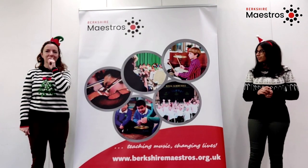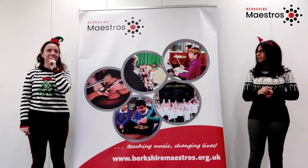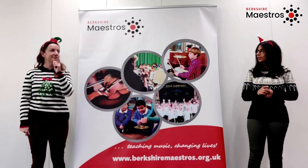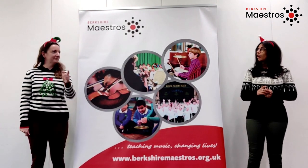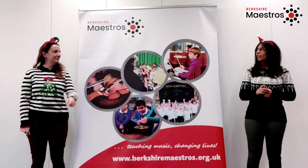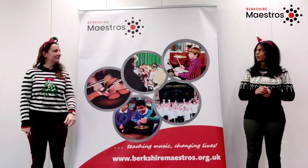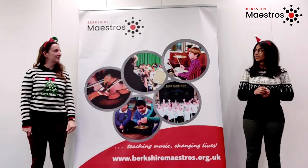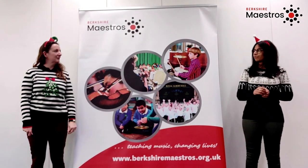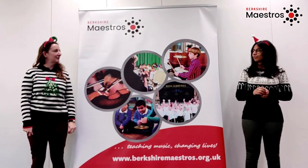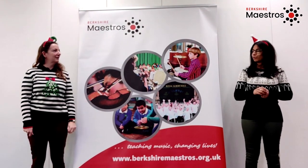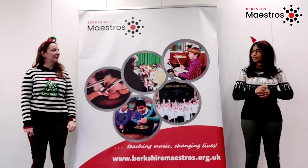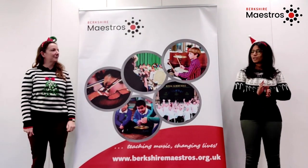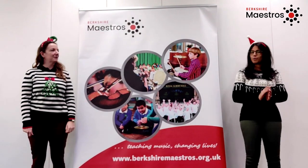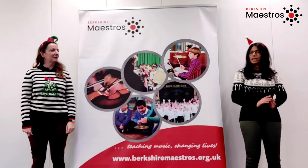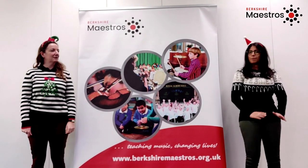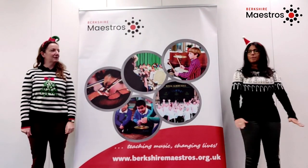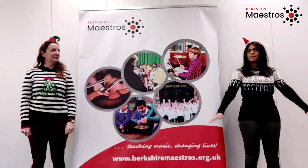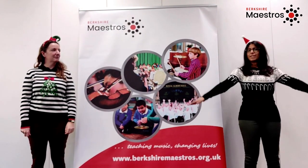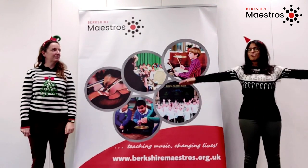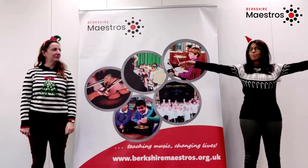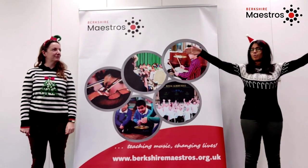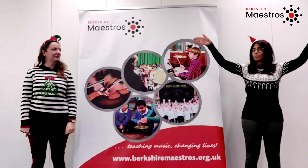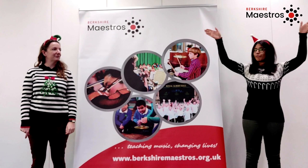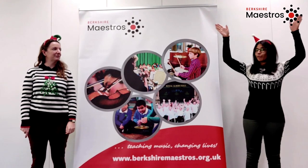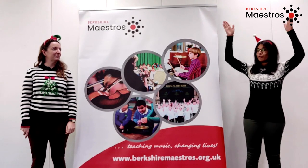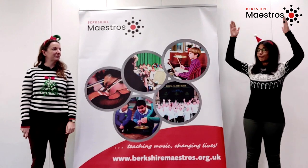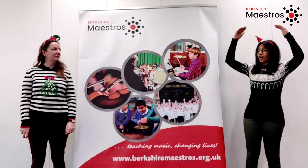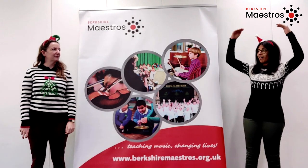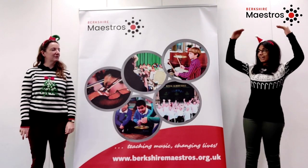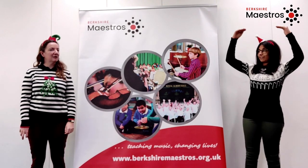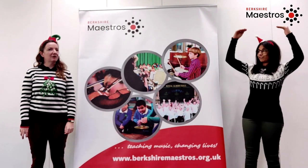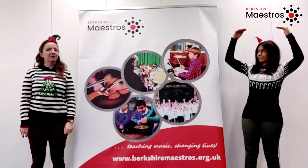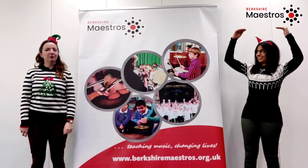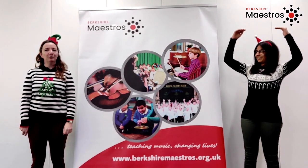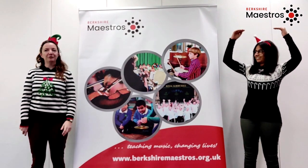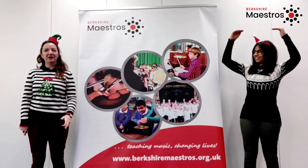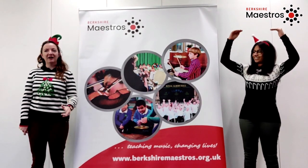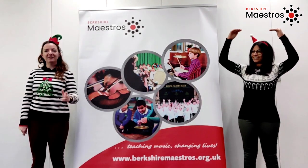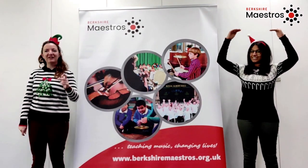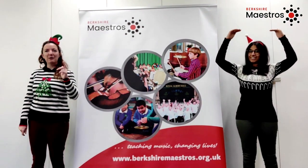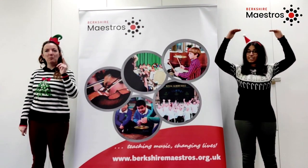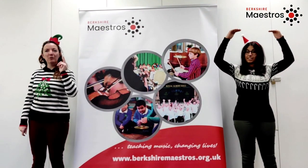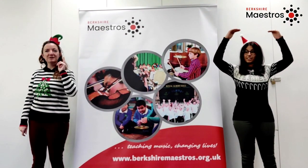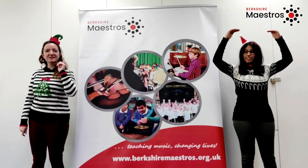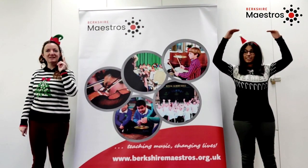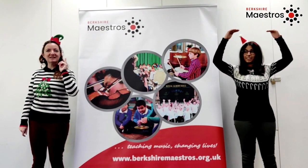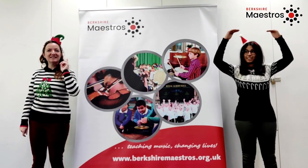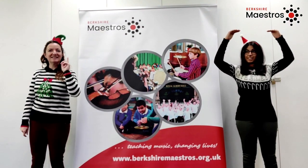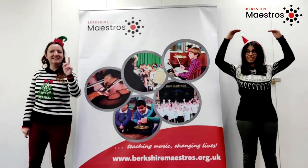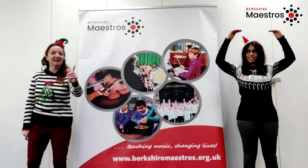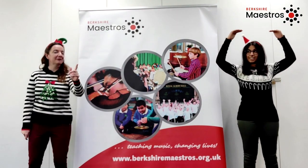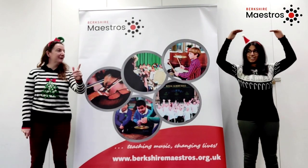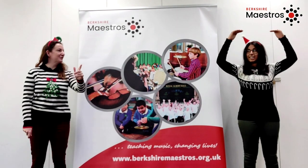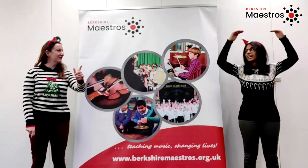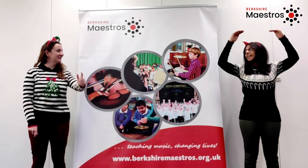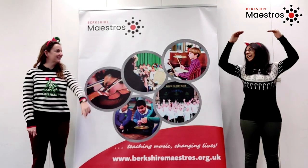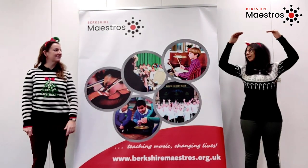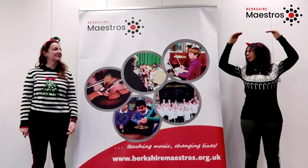ourselves of all the different floors? Absolutely. So, Bimbi, can you remember what was on floor five? Floor five. That was the decorations. It was